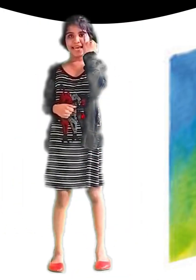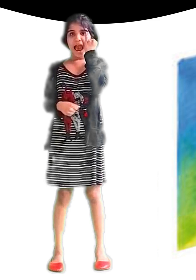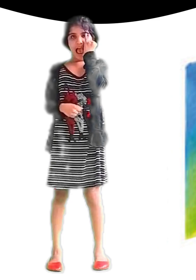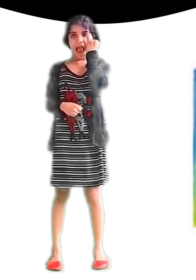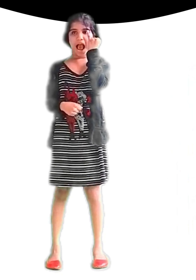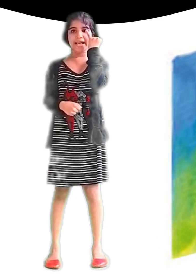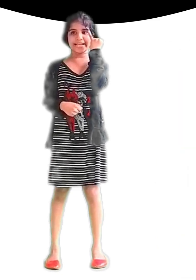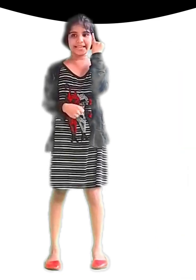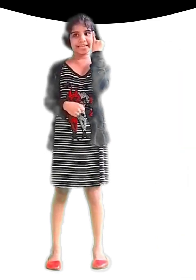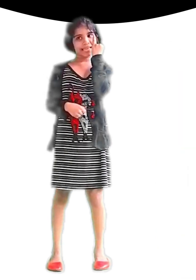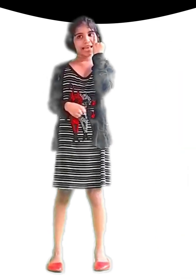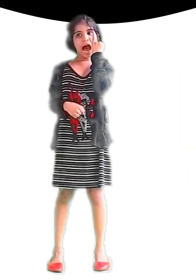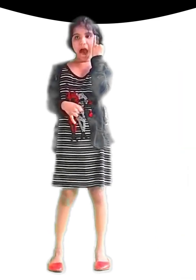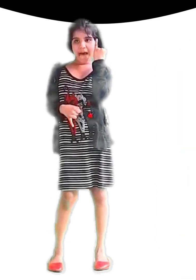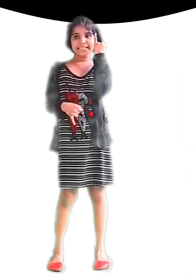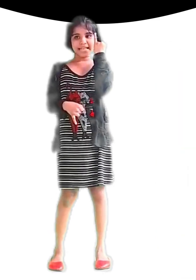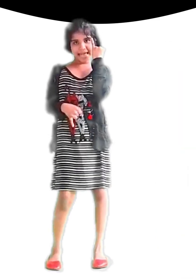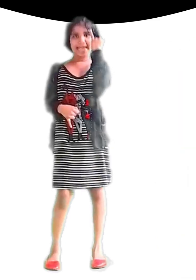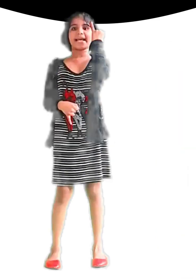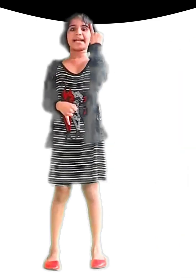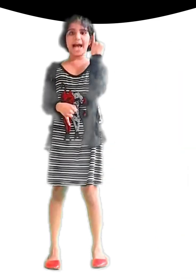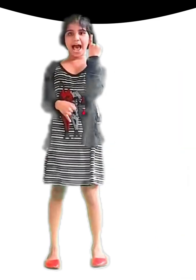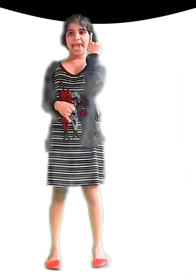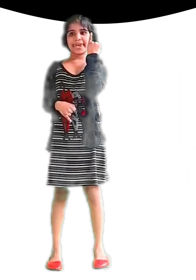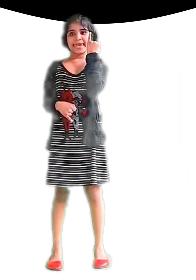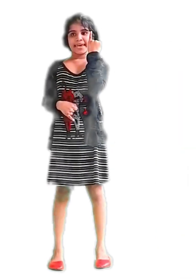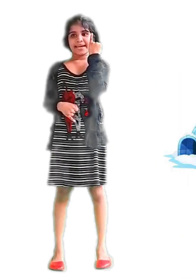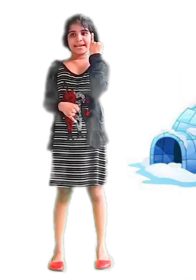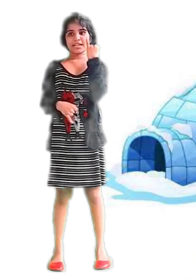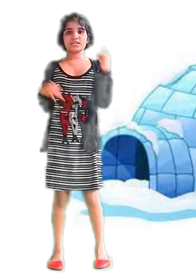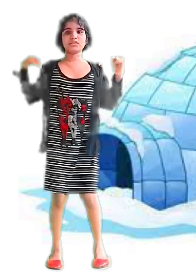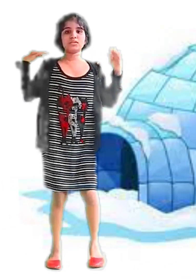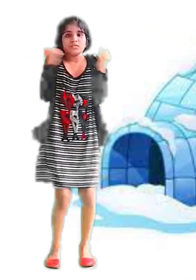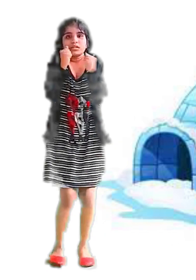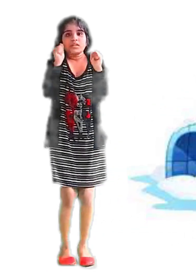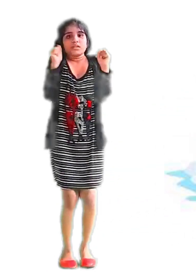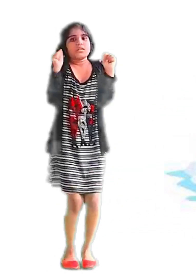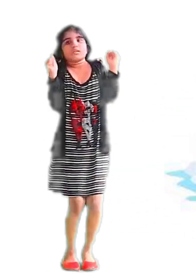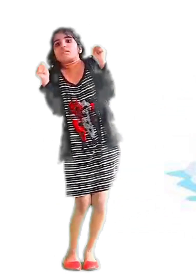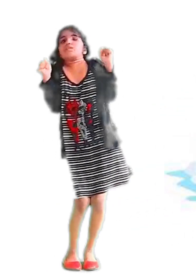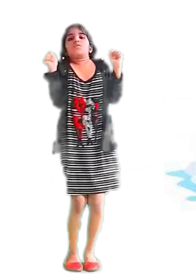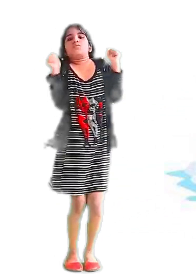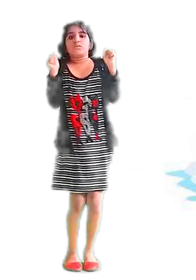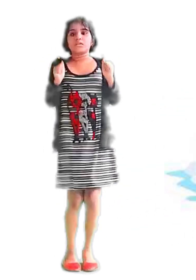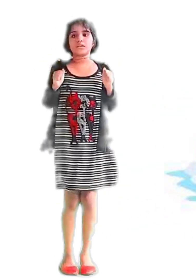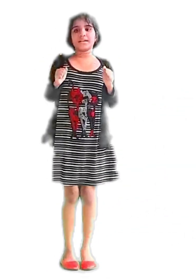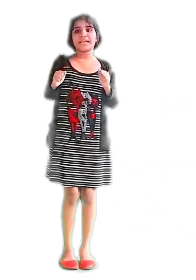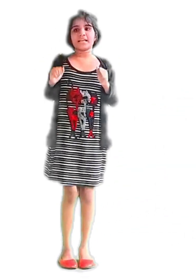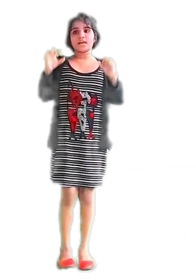I, this is the letter I. E, E, igloo. E,